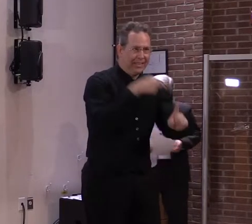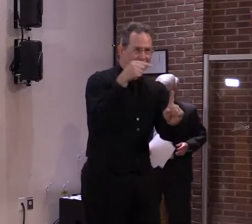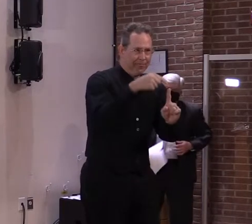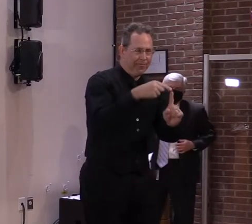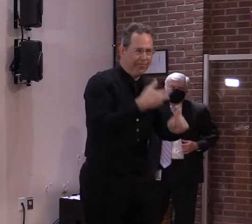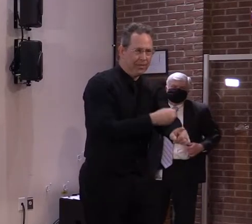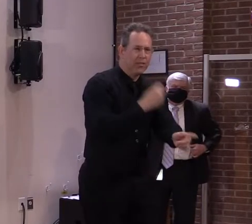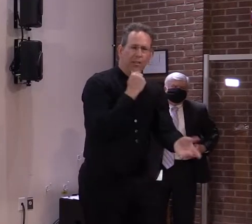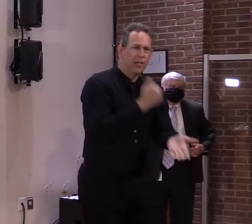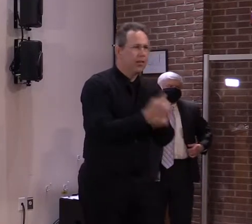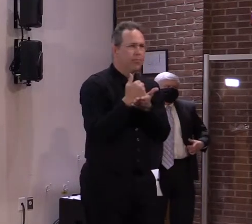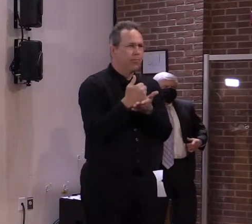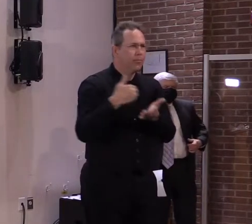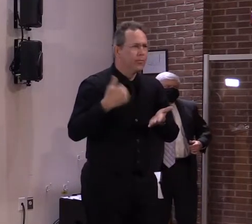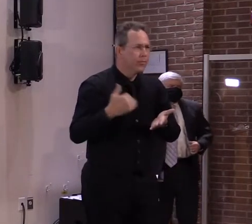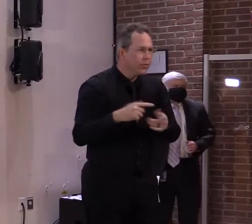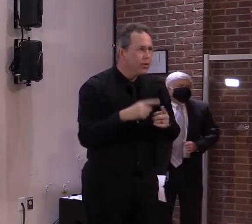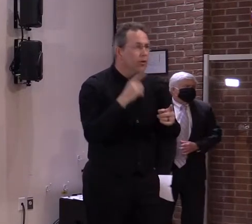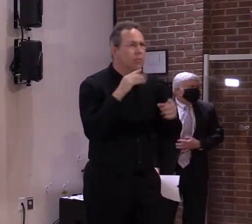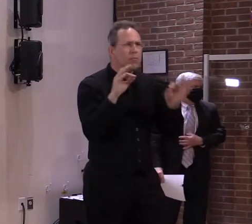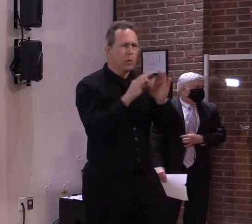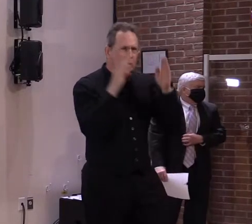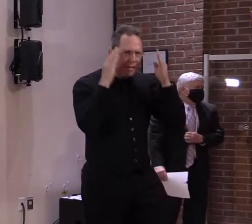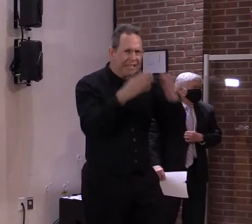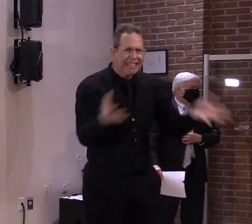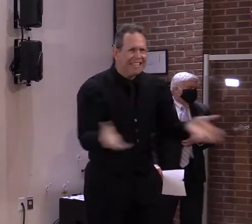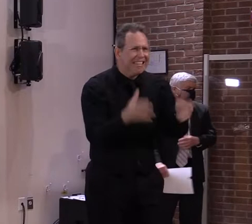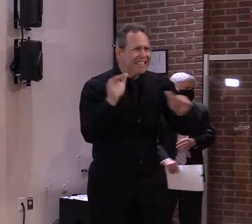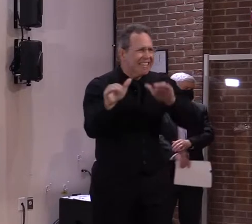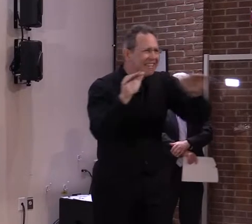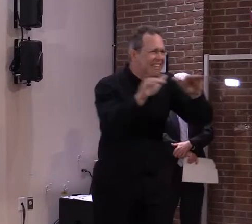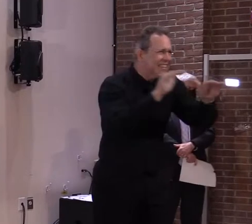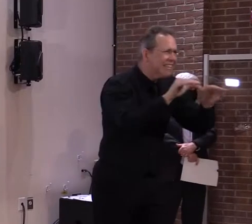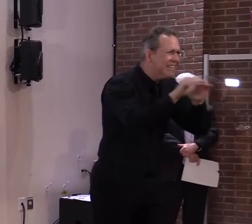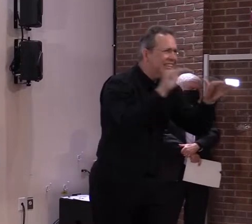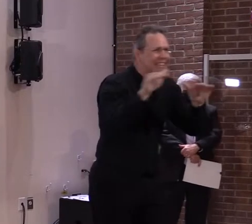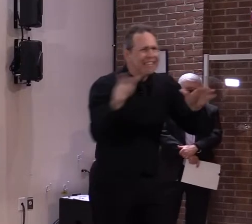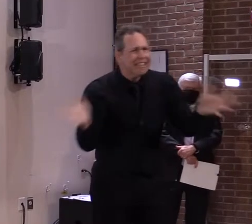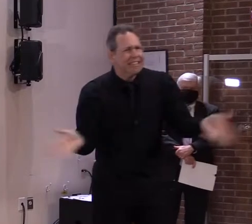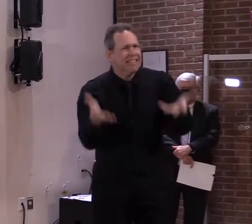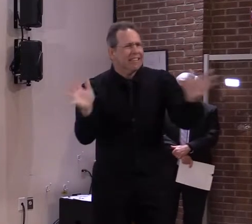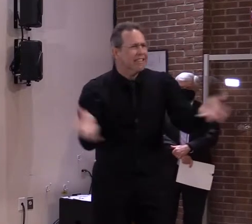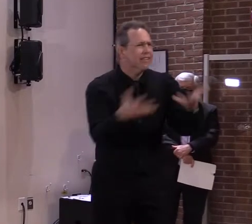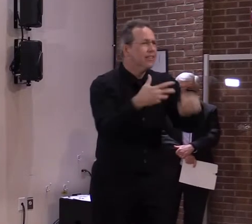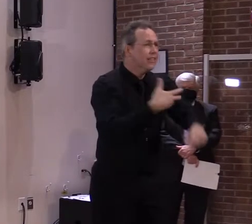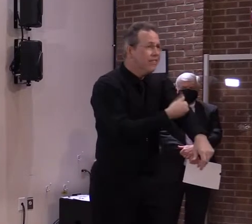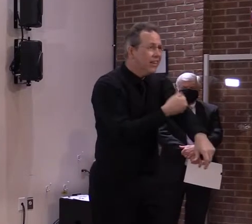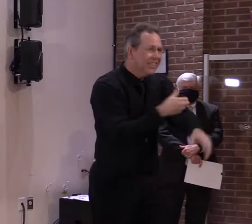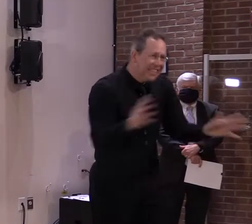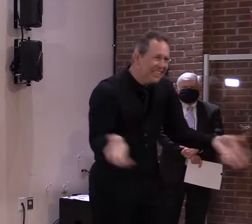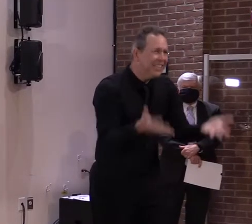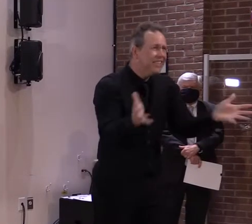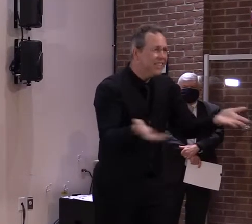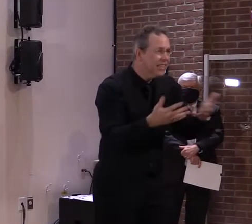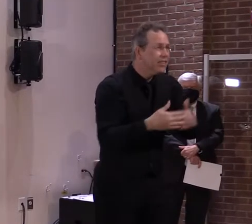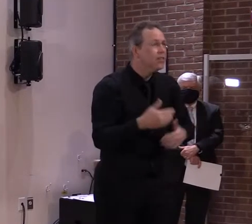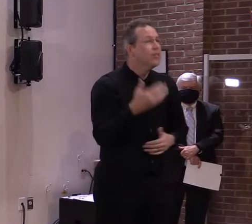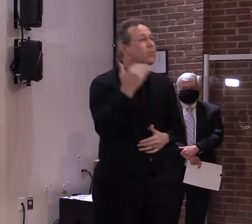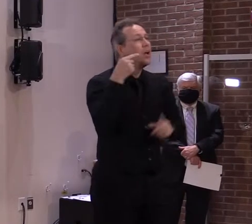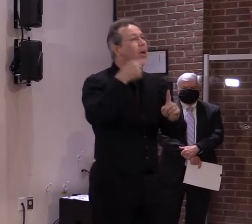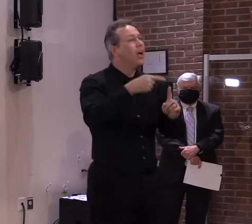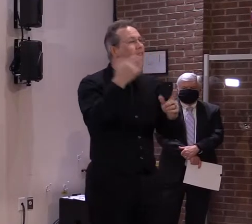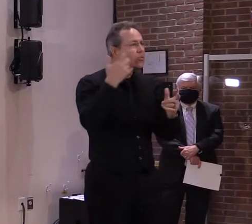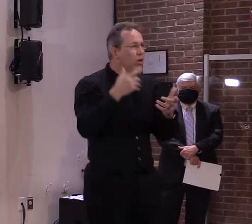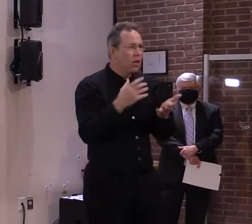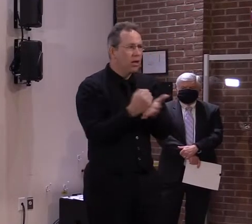Vermonters as possible get them. And it's why, when you're eligible, you need to sign up. We're